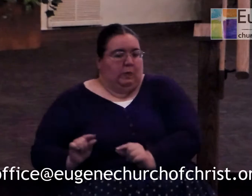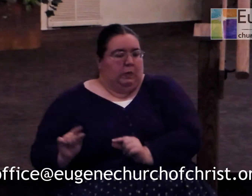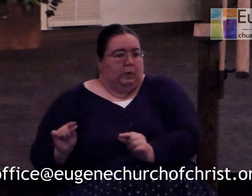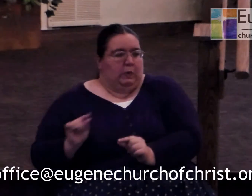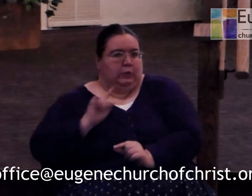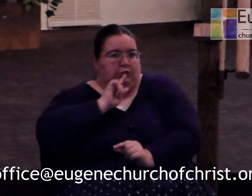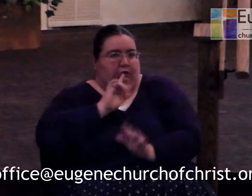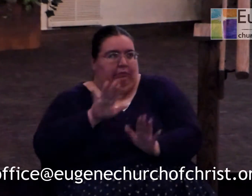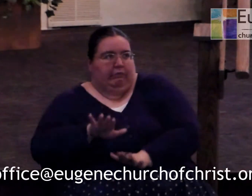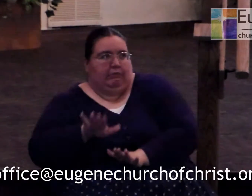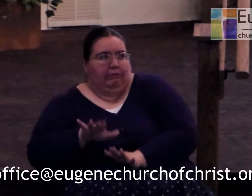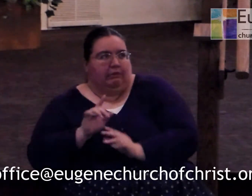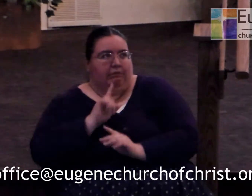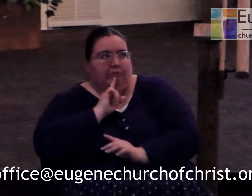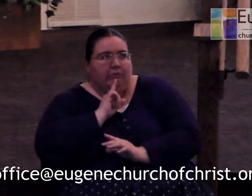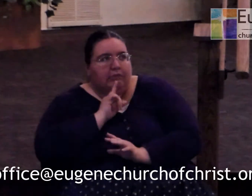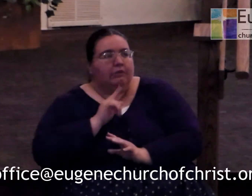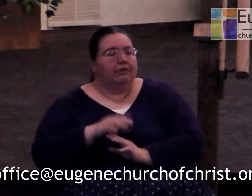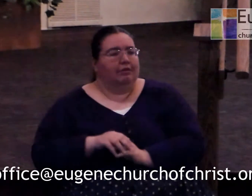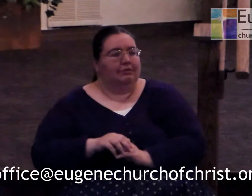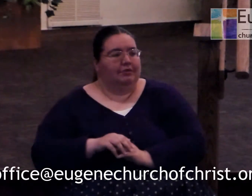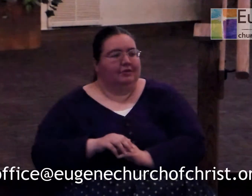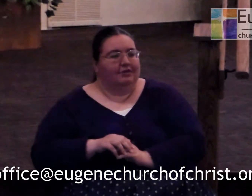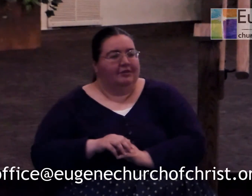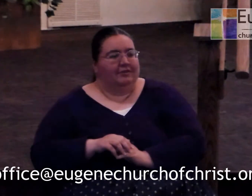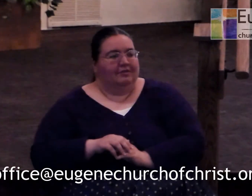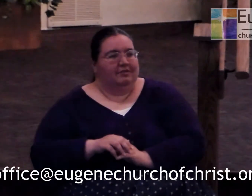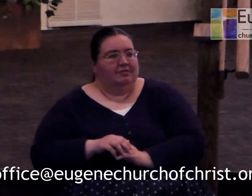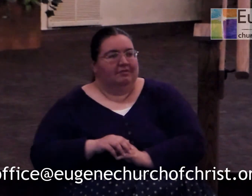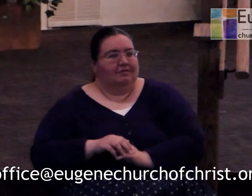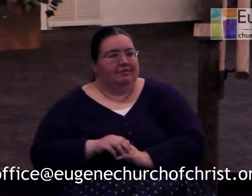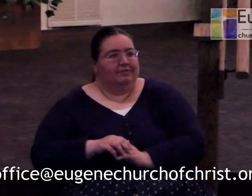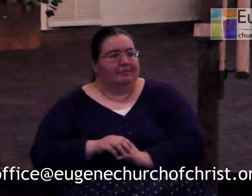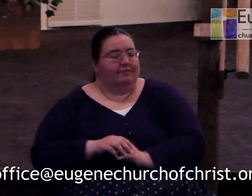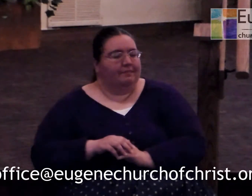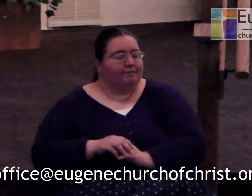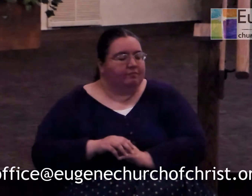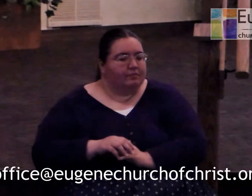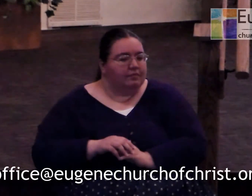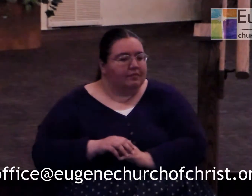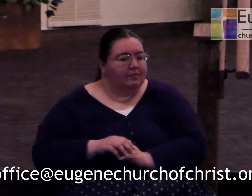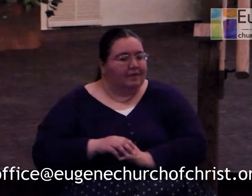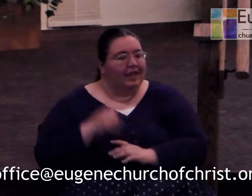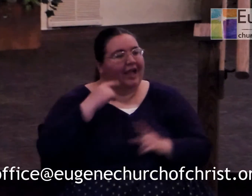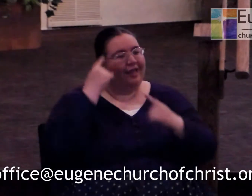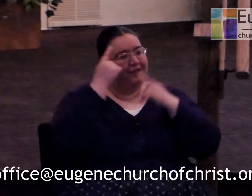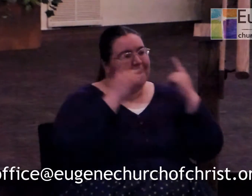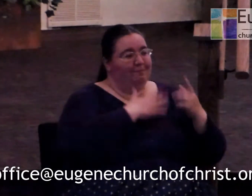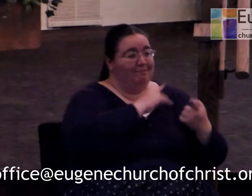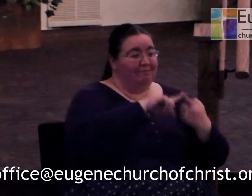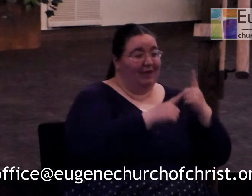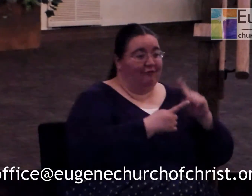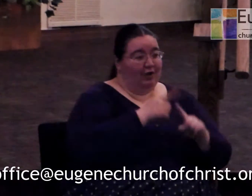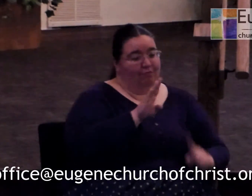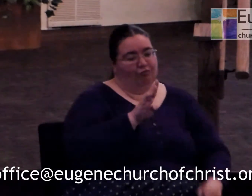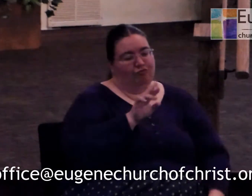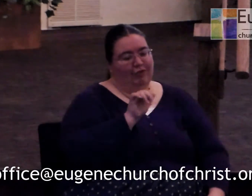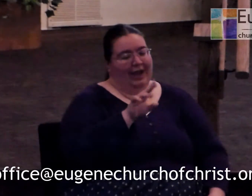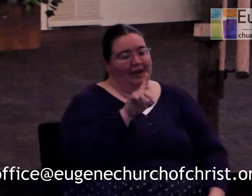low. We'll keep more quiet about it. I think of my friend Brandon Edwards, who is a minister in Texas now. He